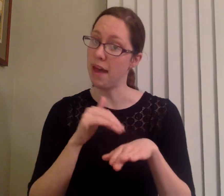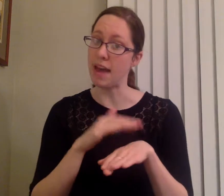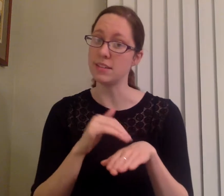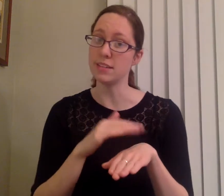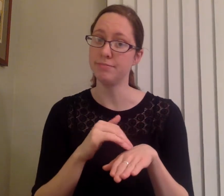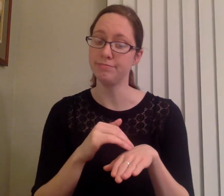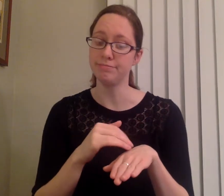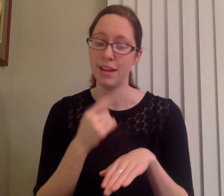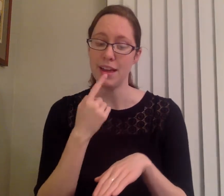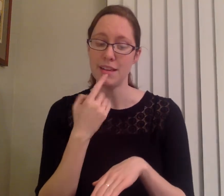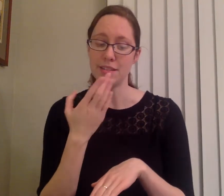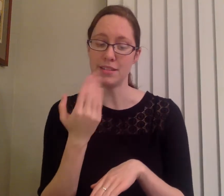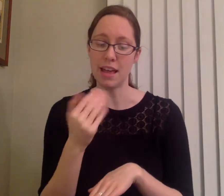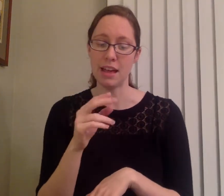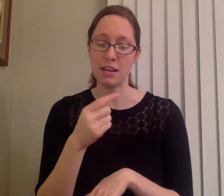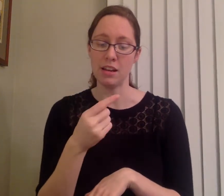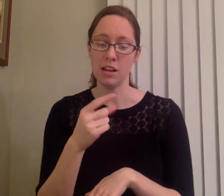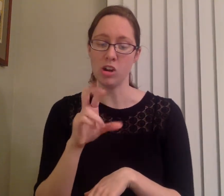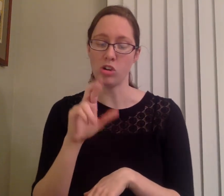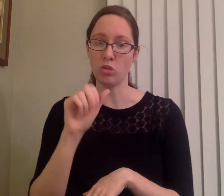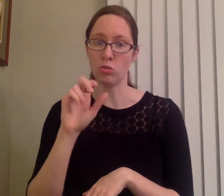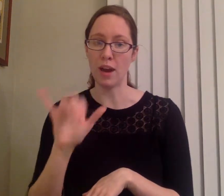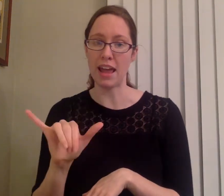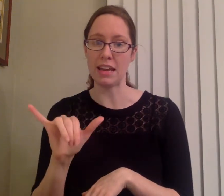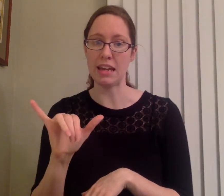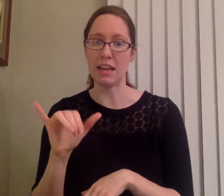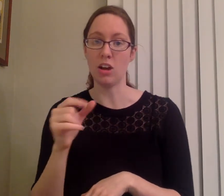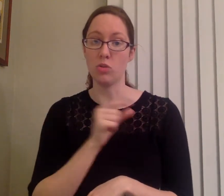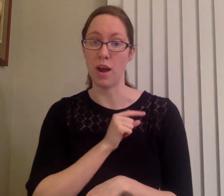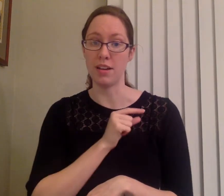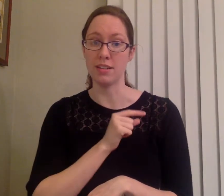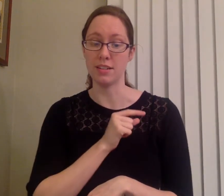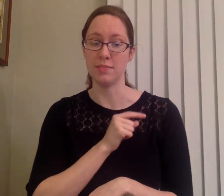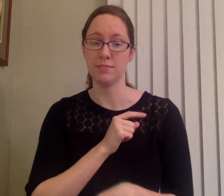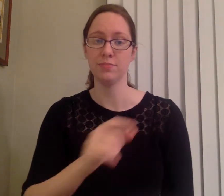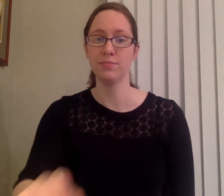pet, said Granny Grunt.